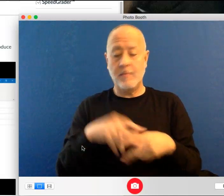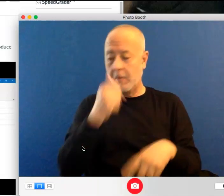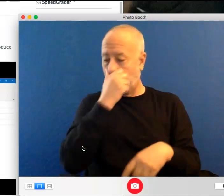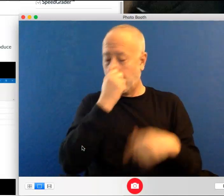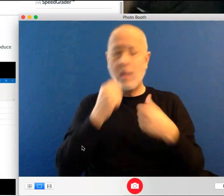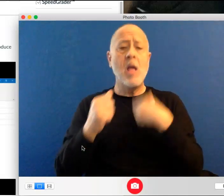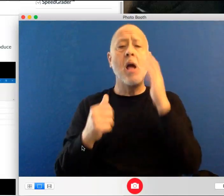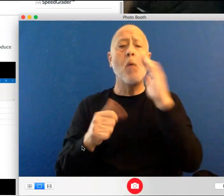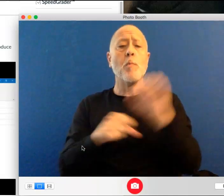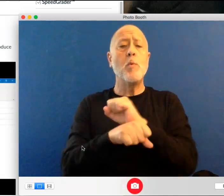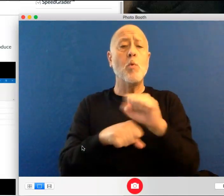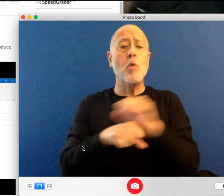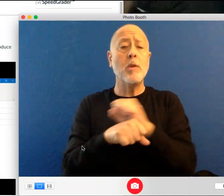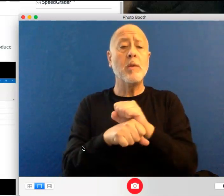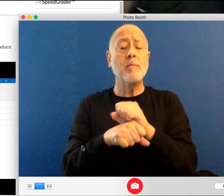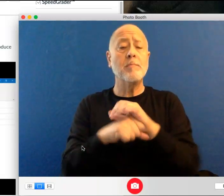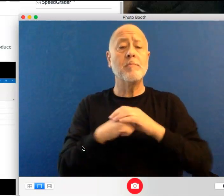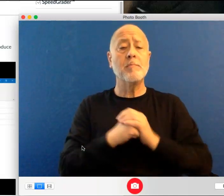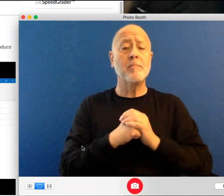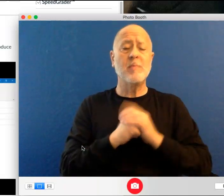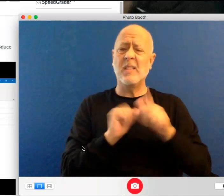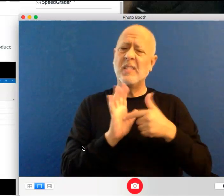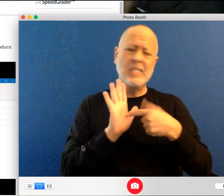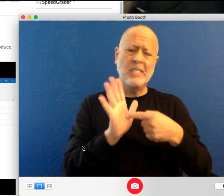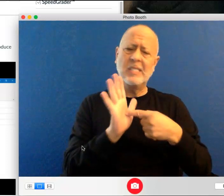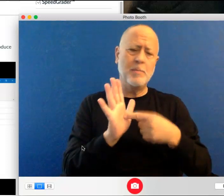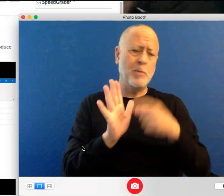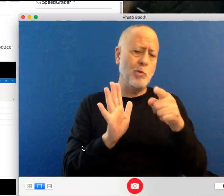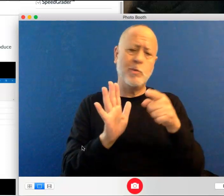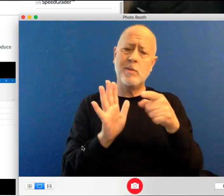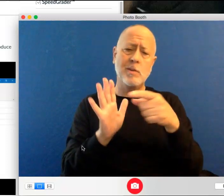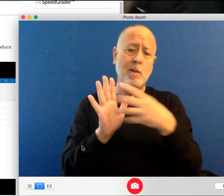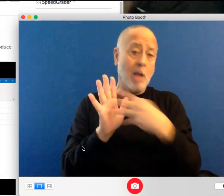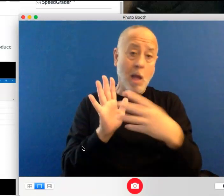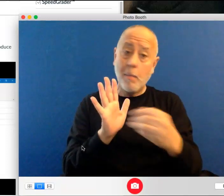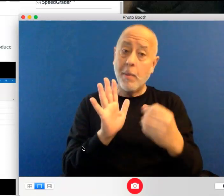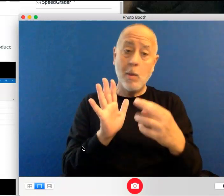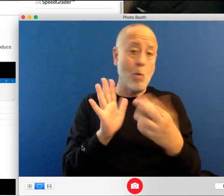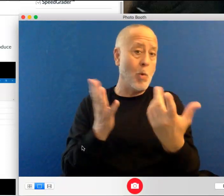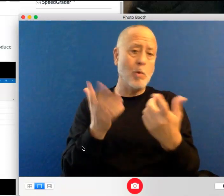I will be working, and this is just an example, you can reference from it or be inspired from it.